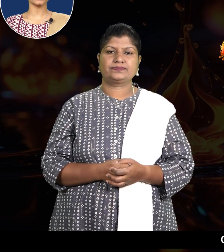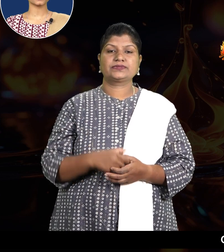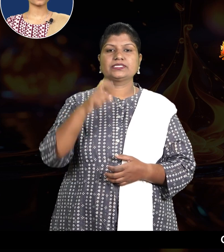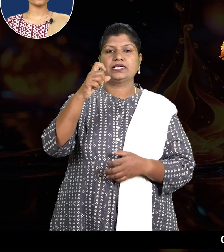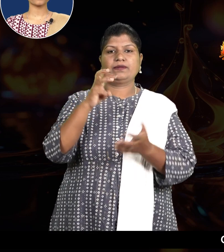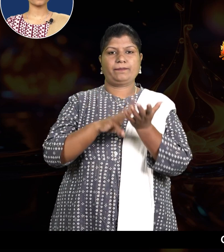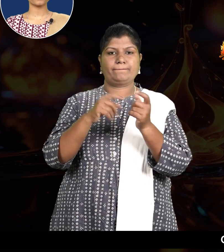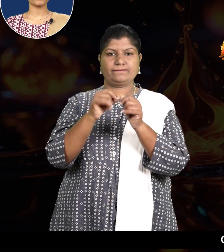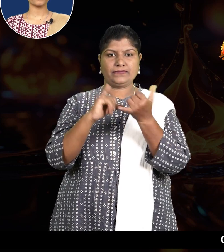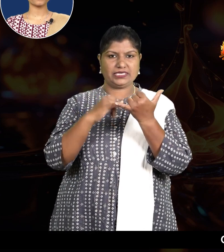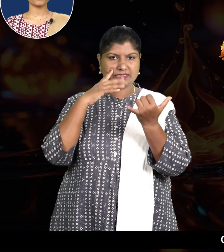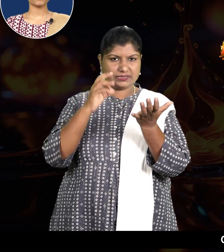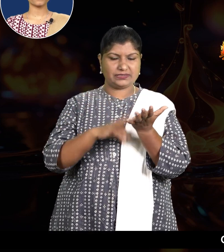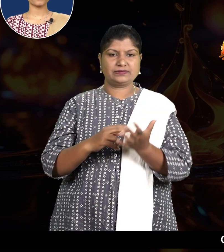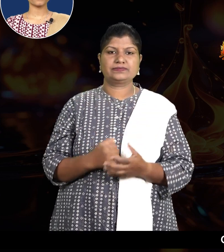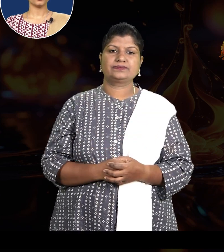Combustion,